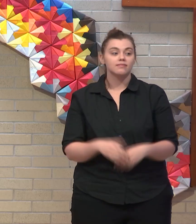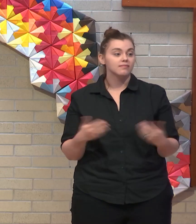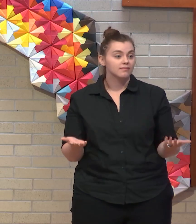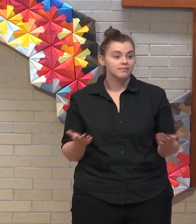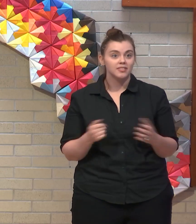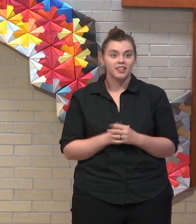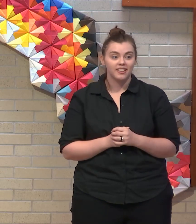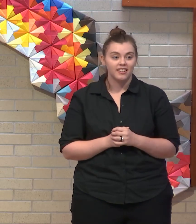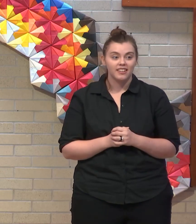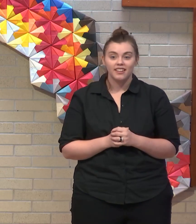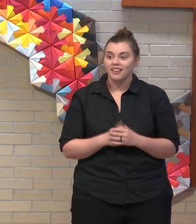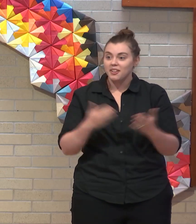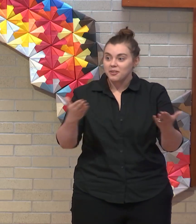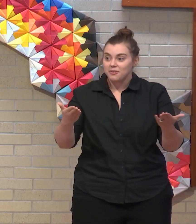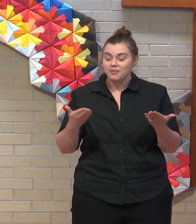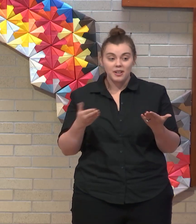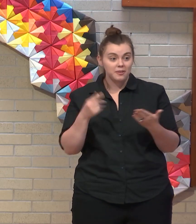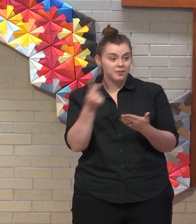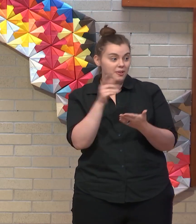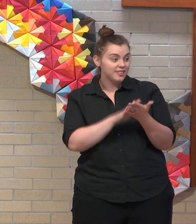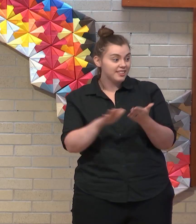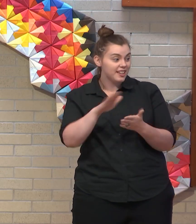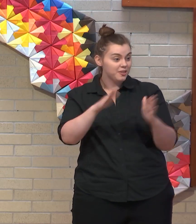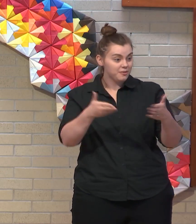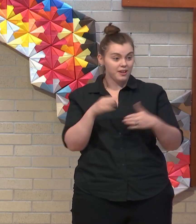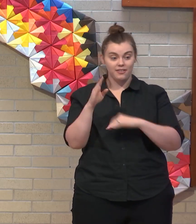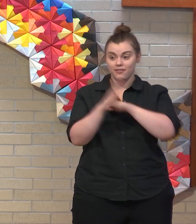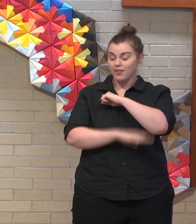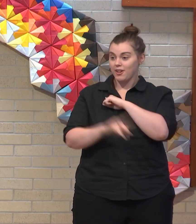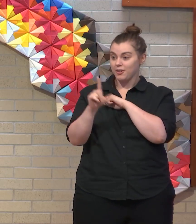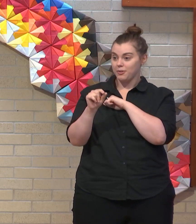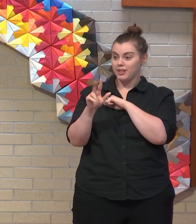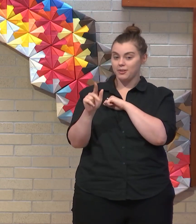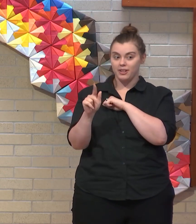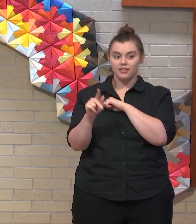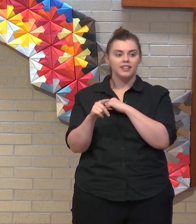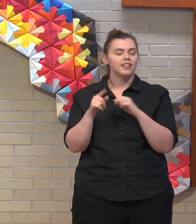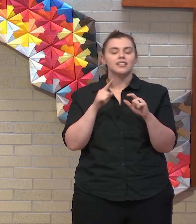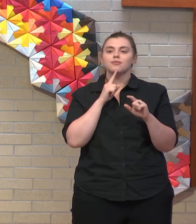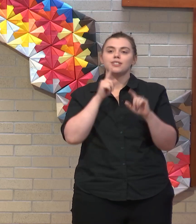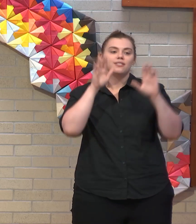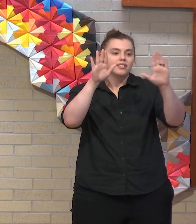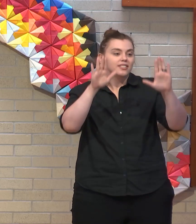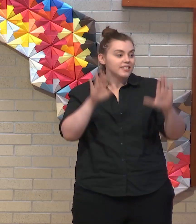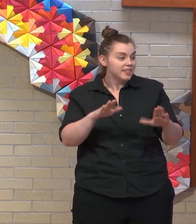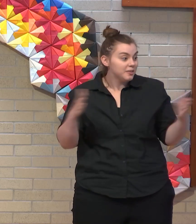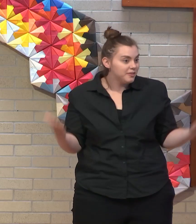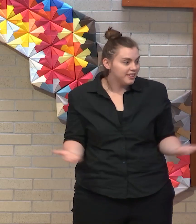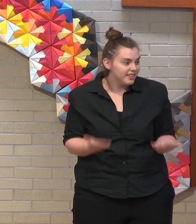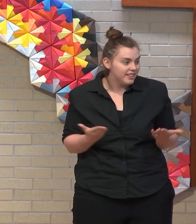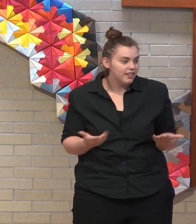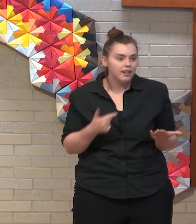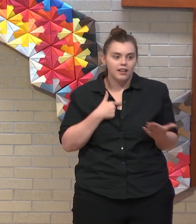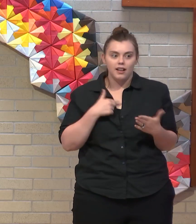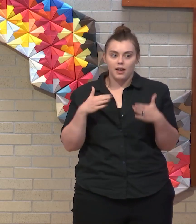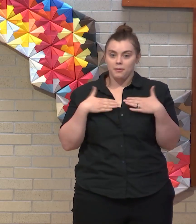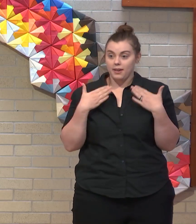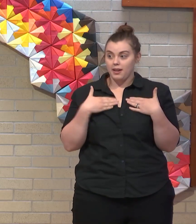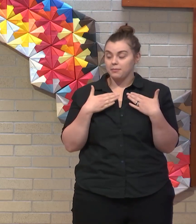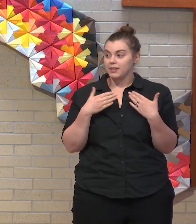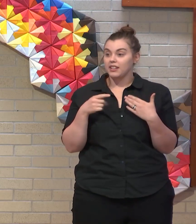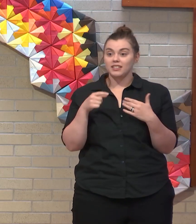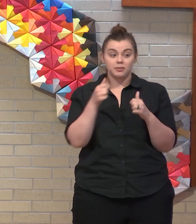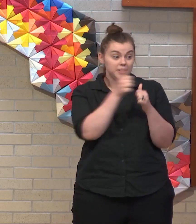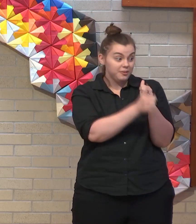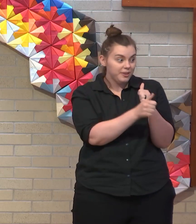So good morning, Goshen College, and welcome to Fall 2023. It is fantastic to be here, and I'm really delighted to be